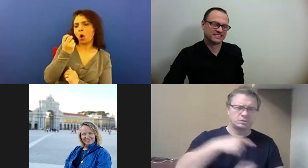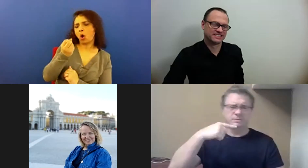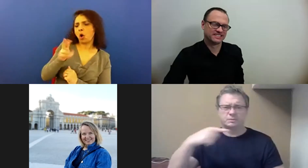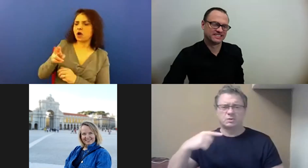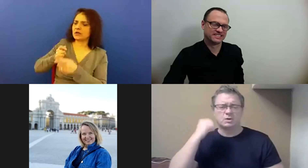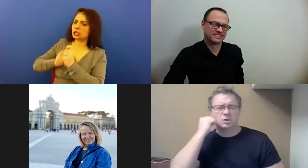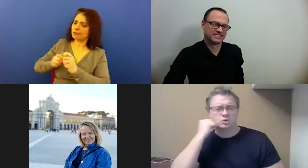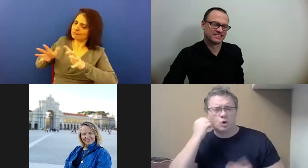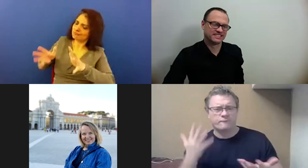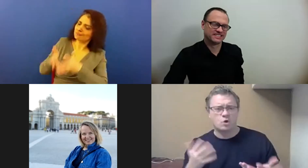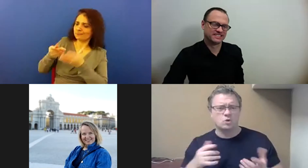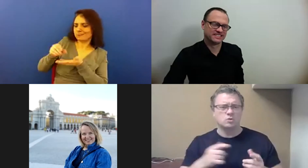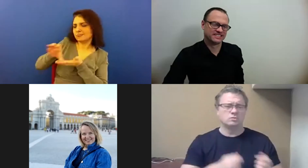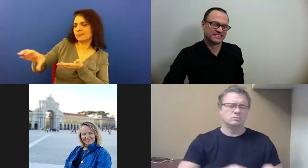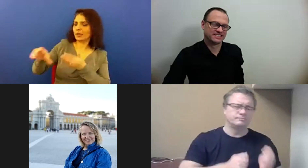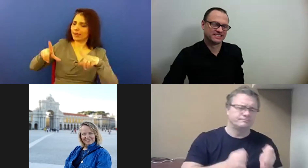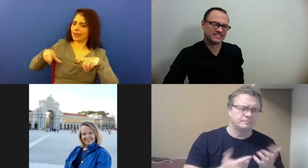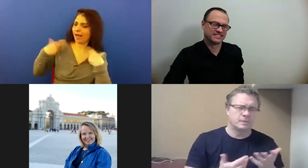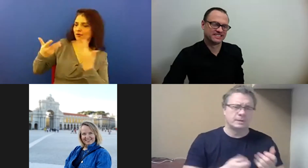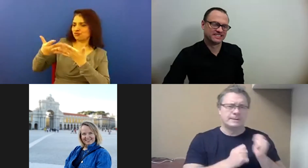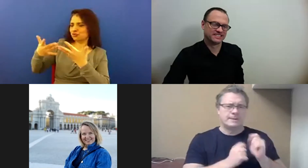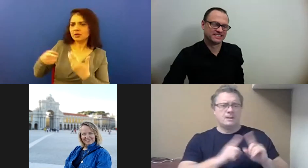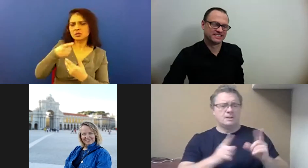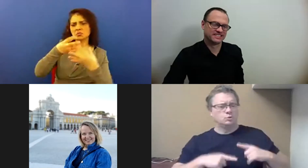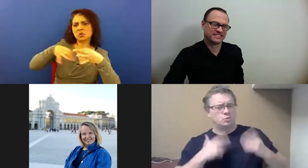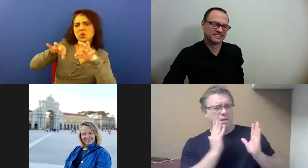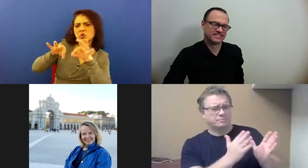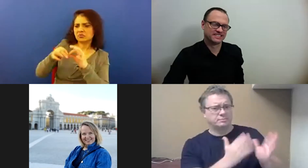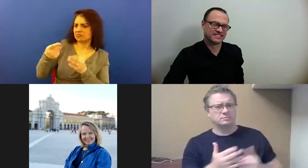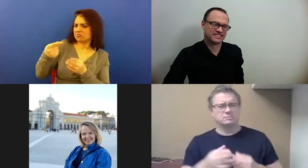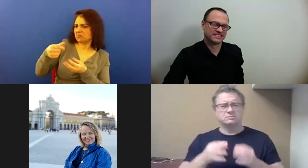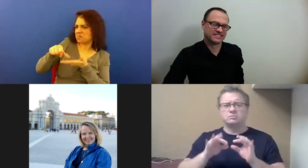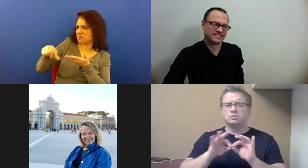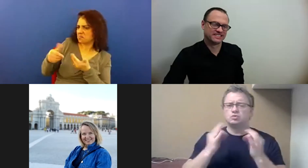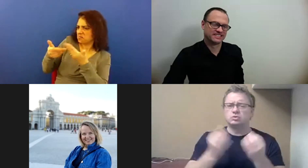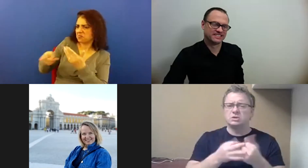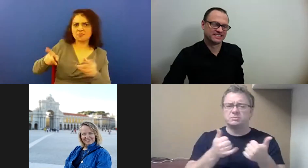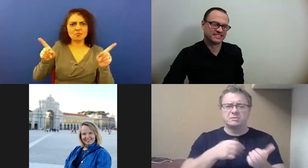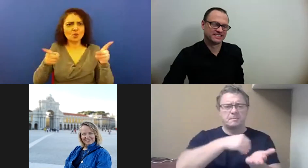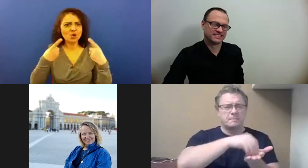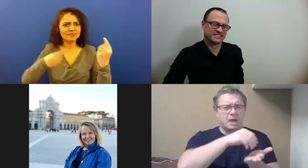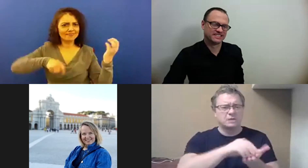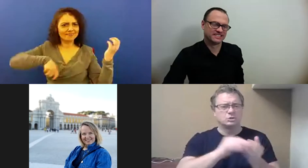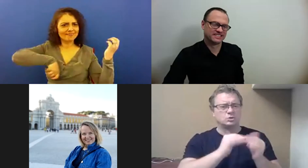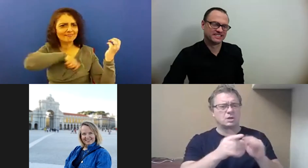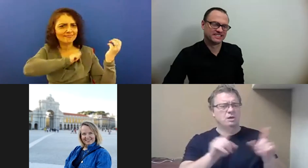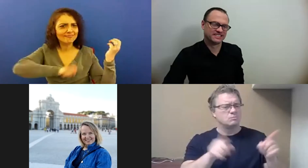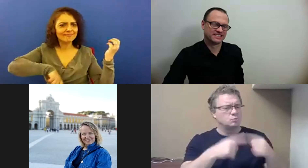And afterwards, I went up to the speakers and said, some of you presented the positive aspects of Roma life, some the